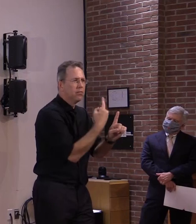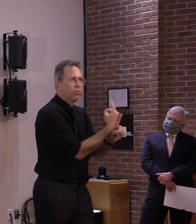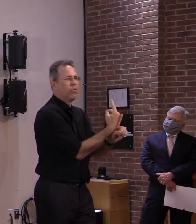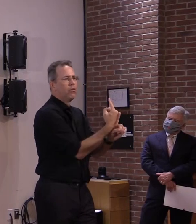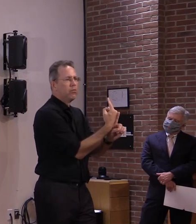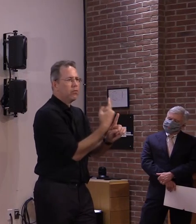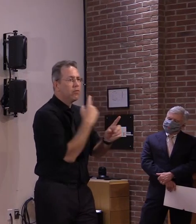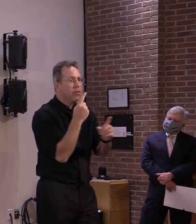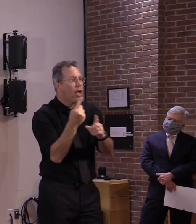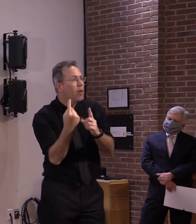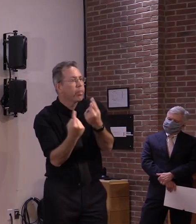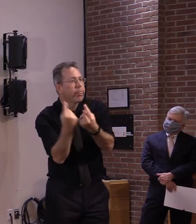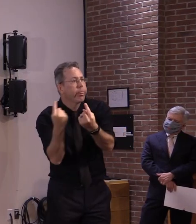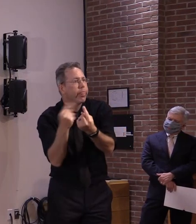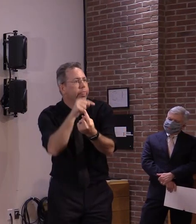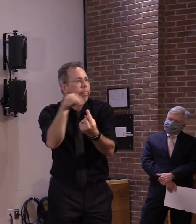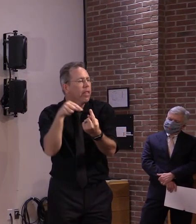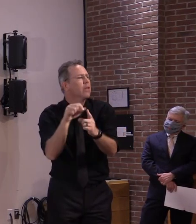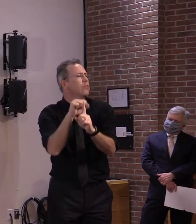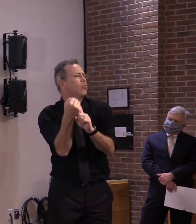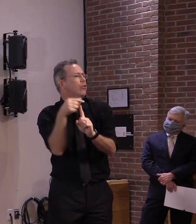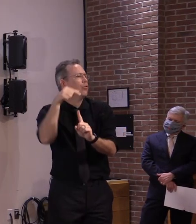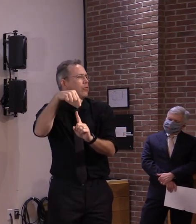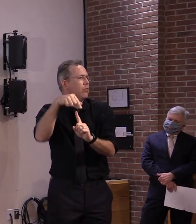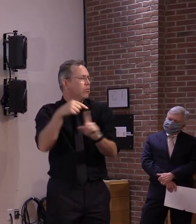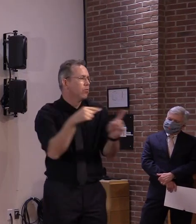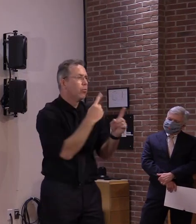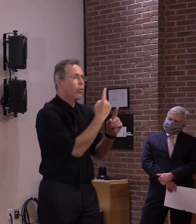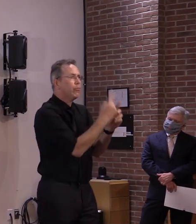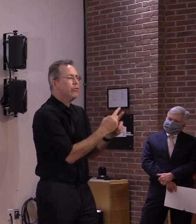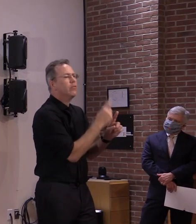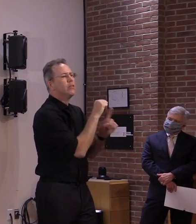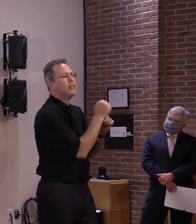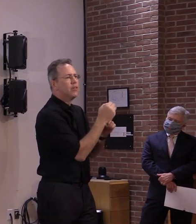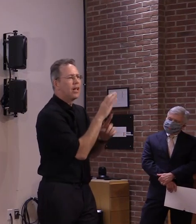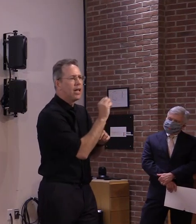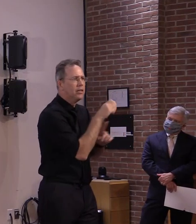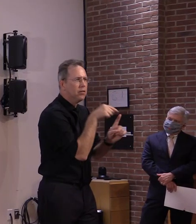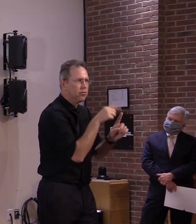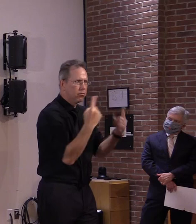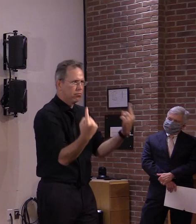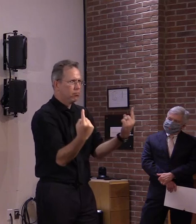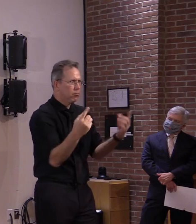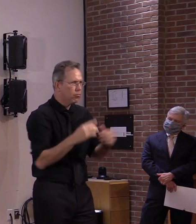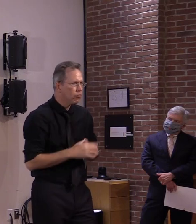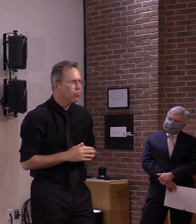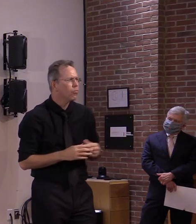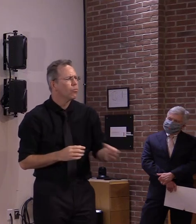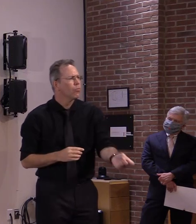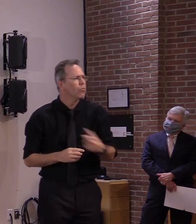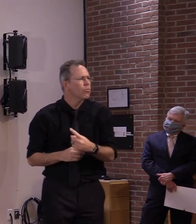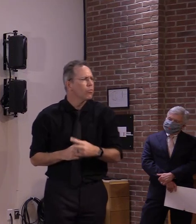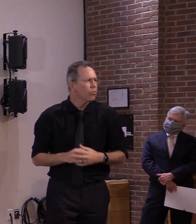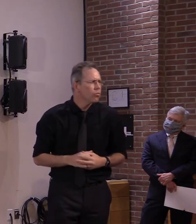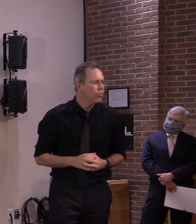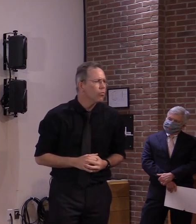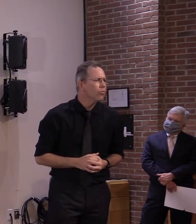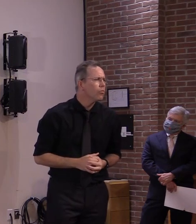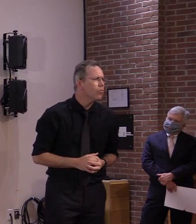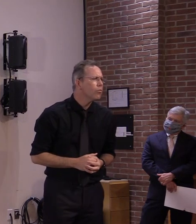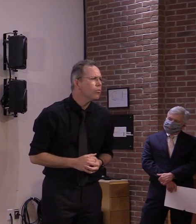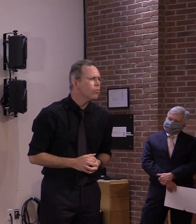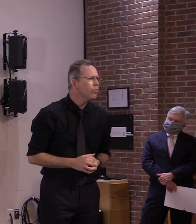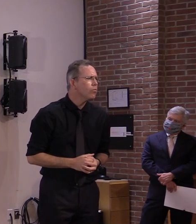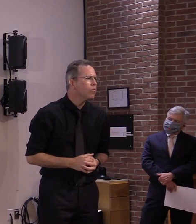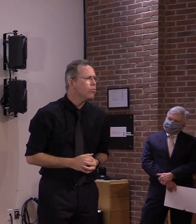And follow up to that, what are the latest Vermont schools that have positive cases, and what can you tell us about the North Carroll school